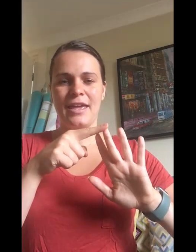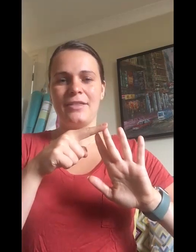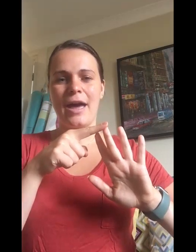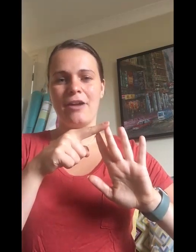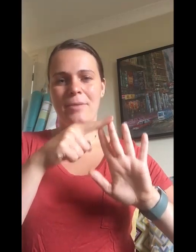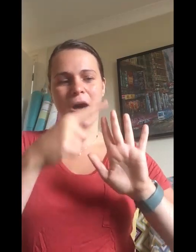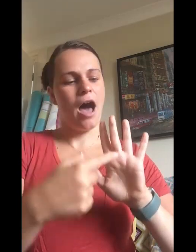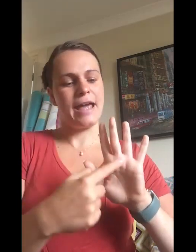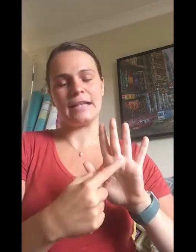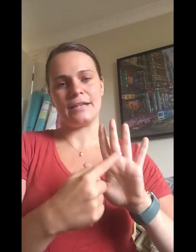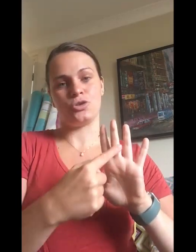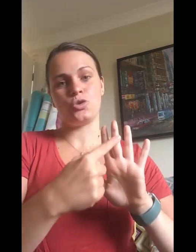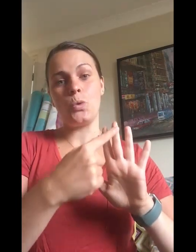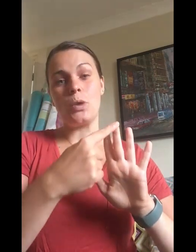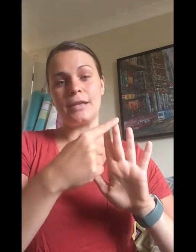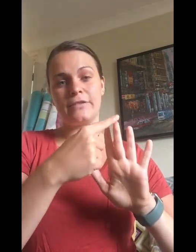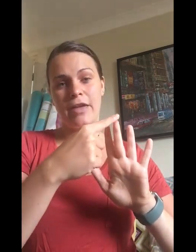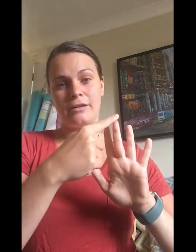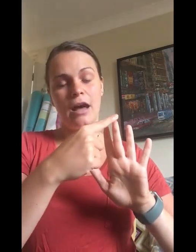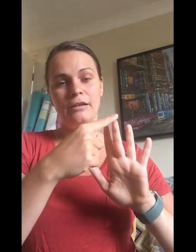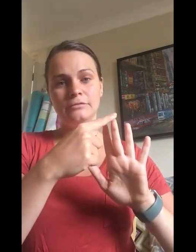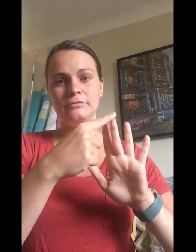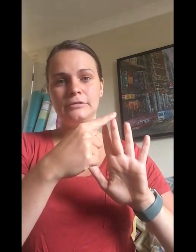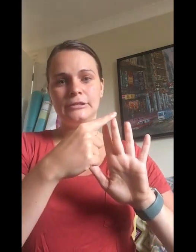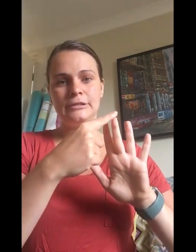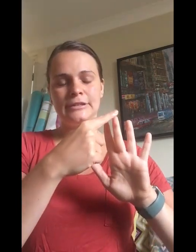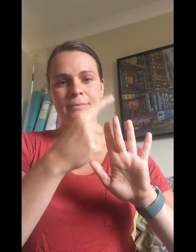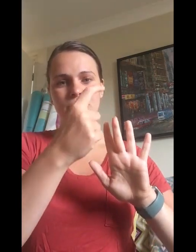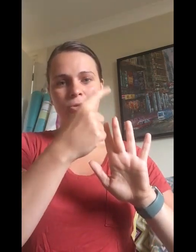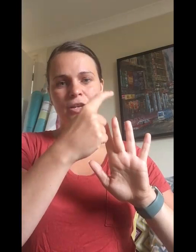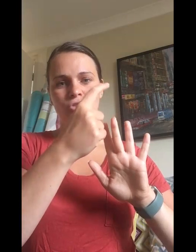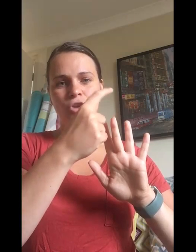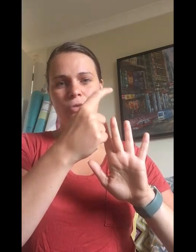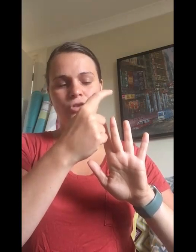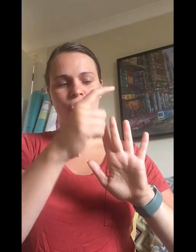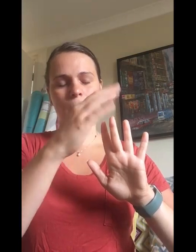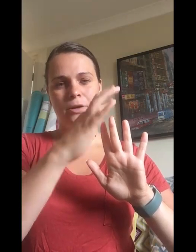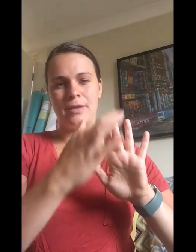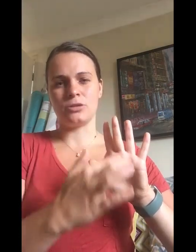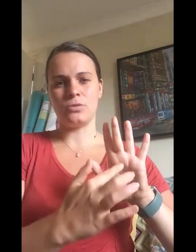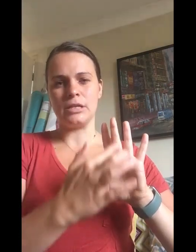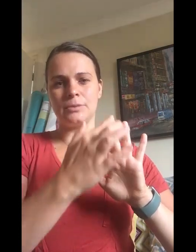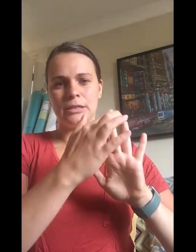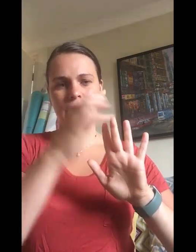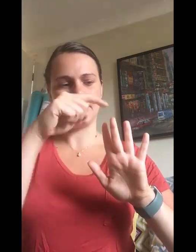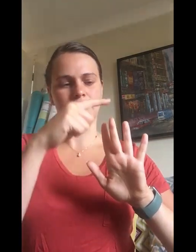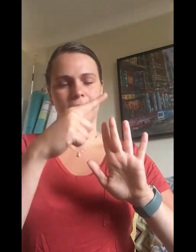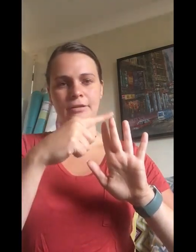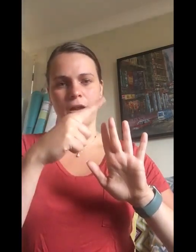The way I remember I is like it's your tallest finger. So imagine putting a dot on the top. It would be the tallest, wouldn't it? So,